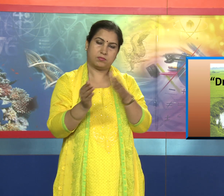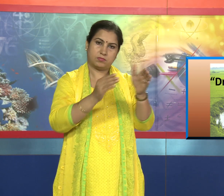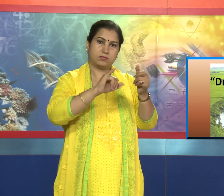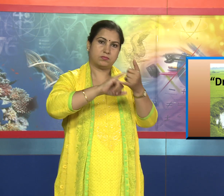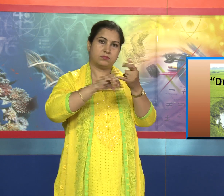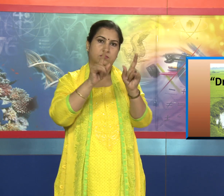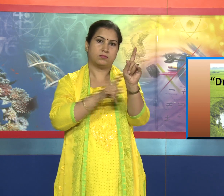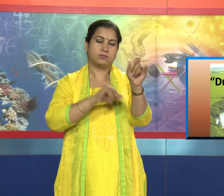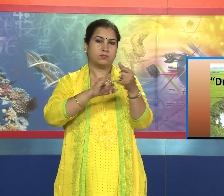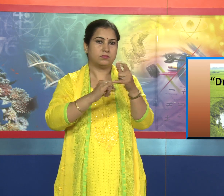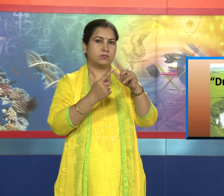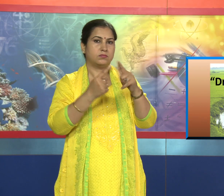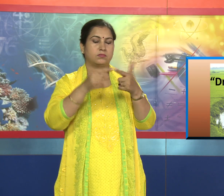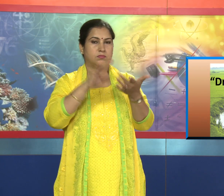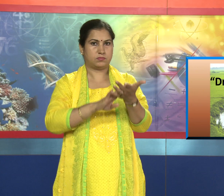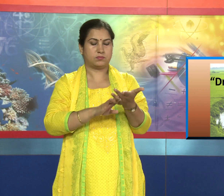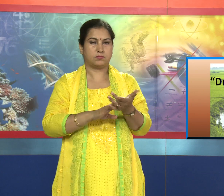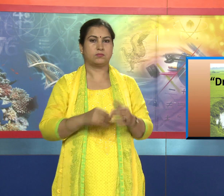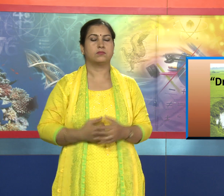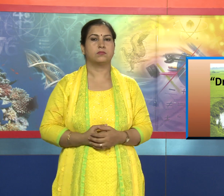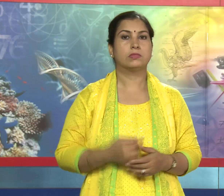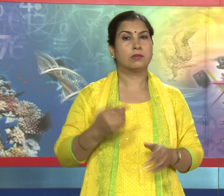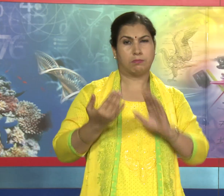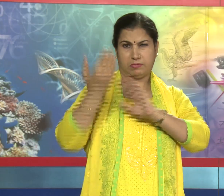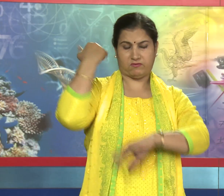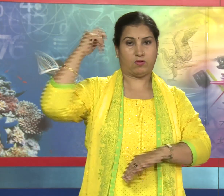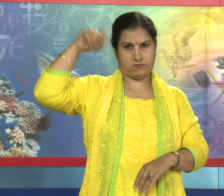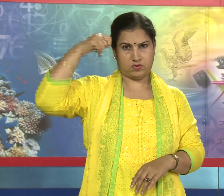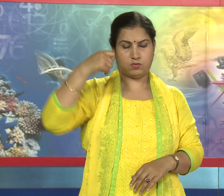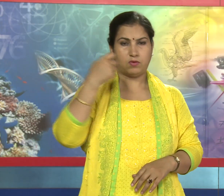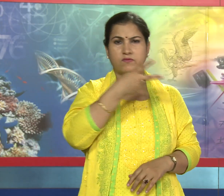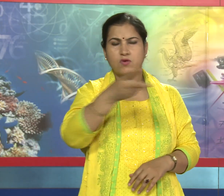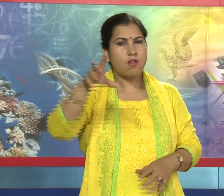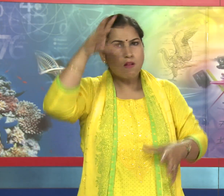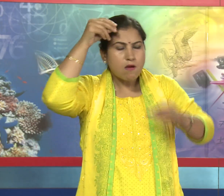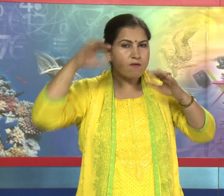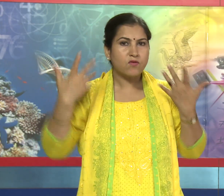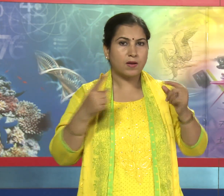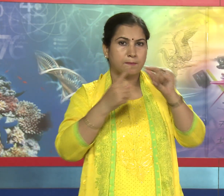system. In the previous video, we learned about the physical features of